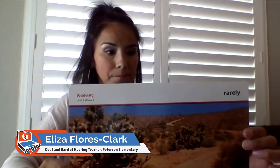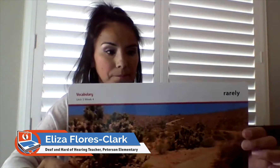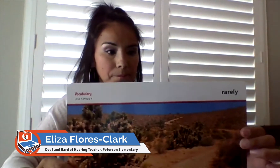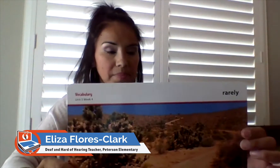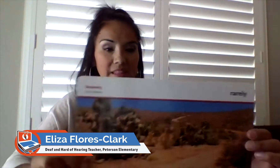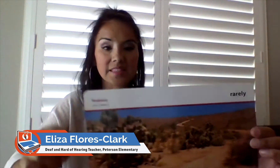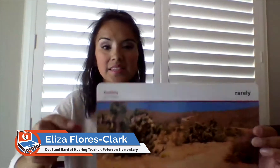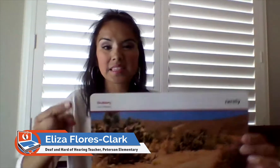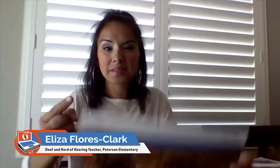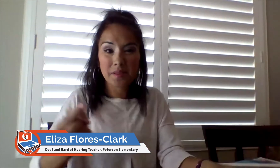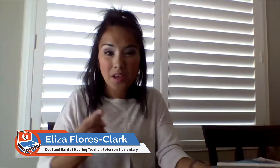This is